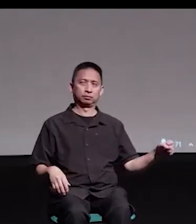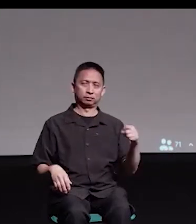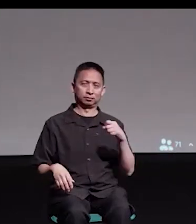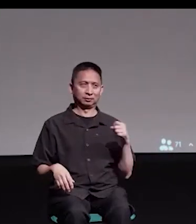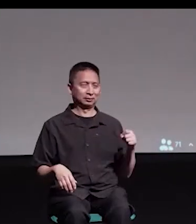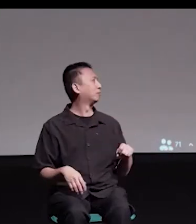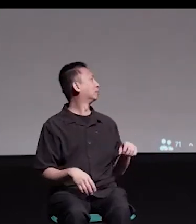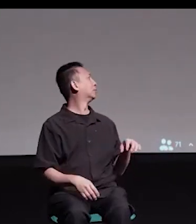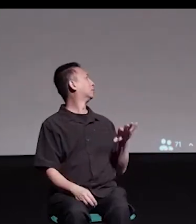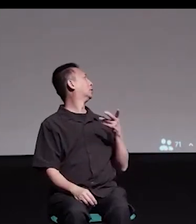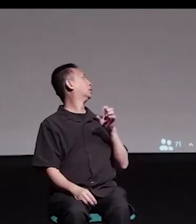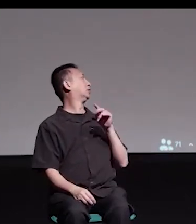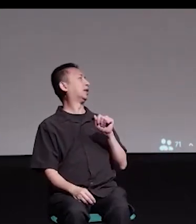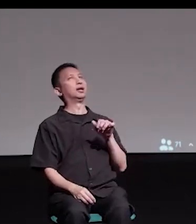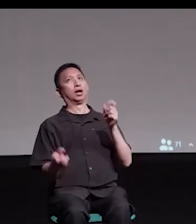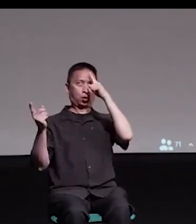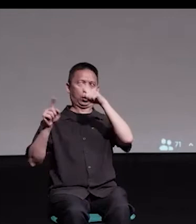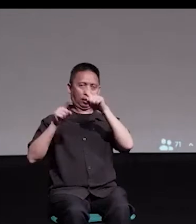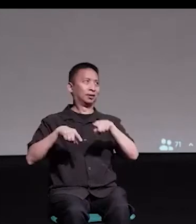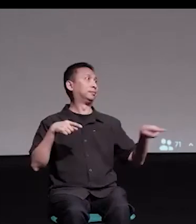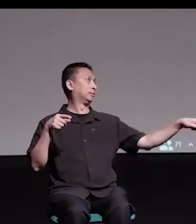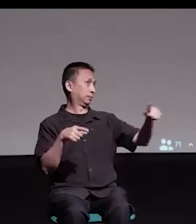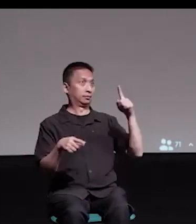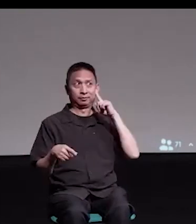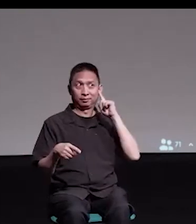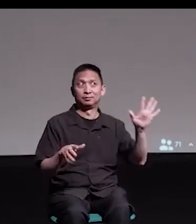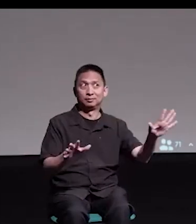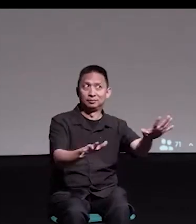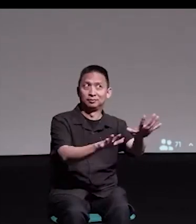Kristina's listening. She agreed, everybody.